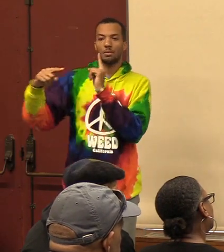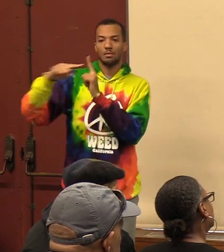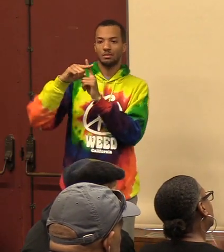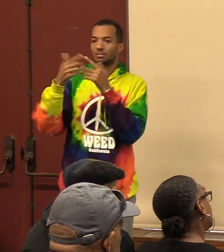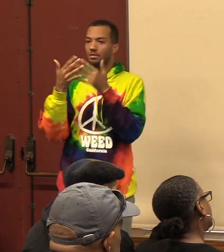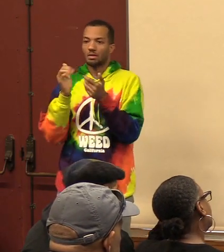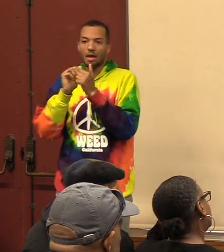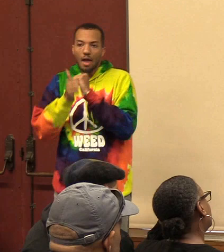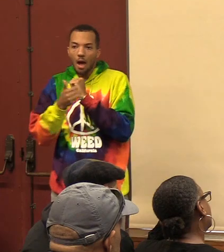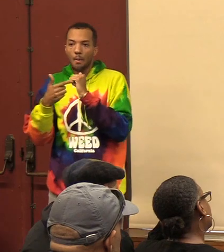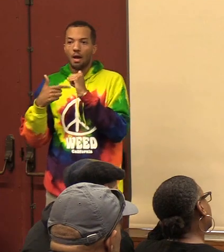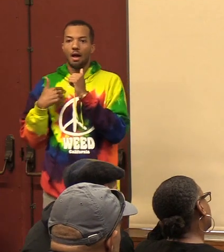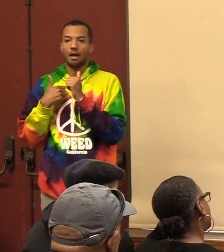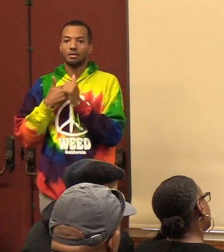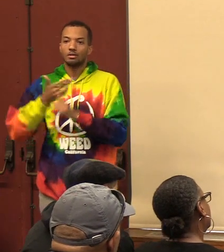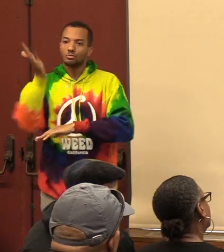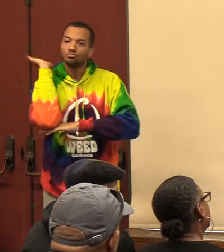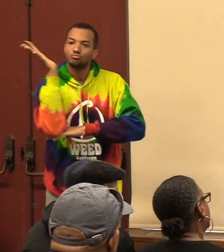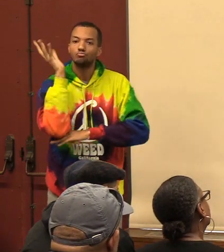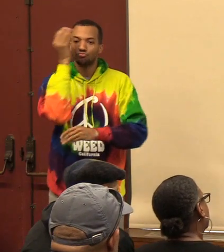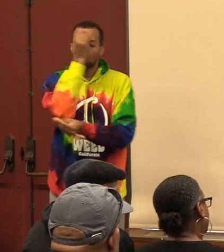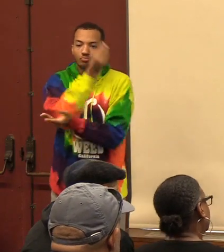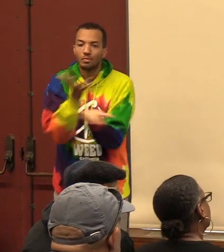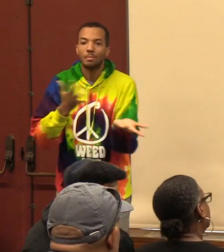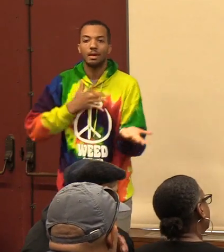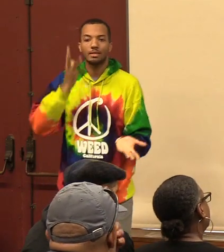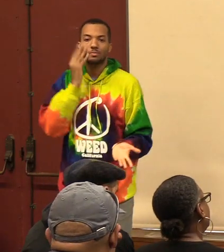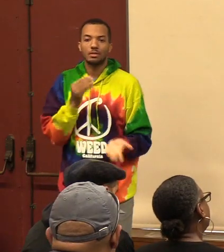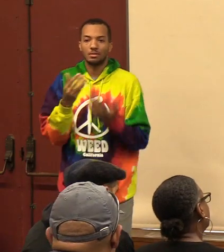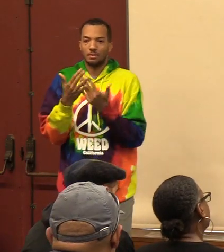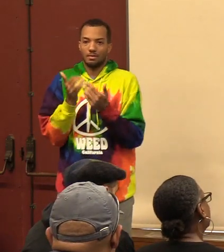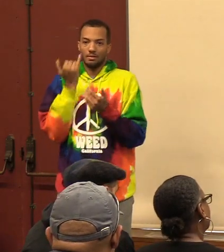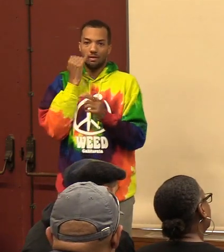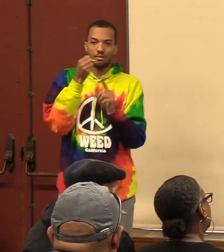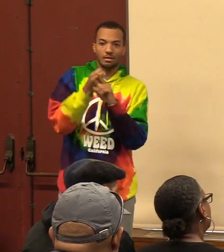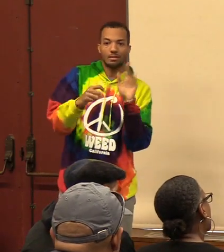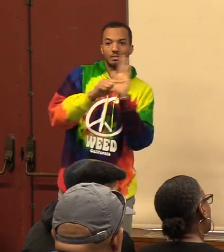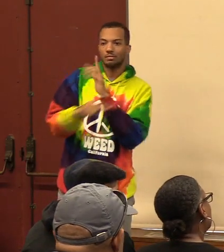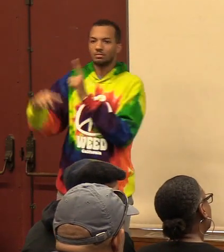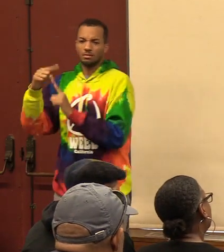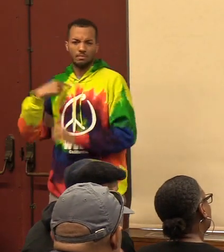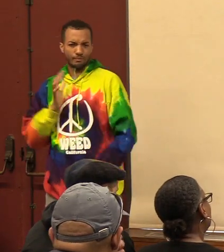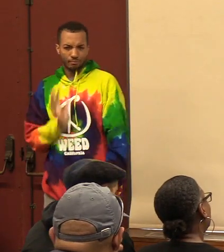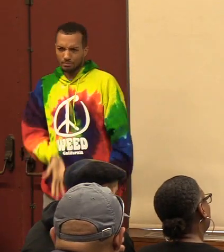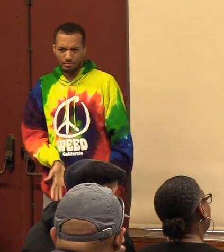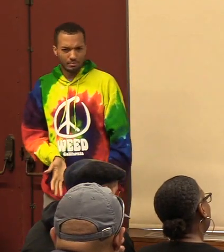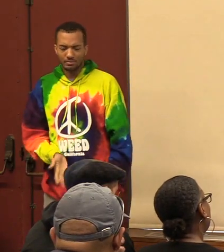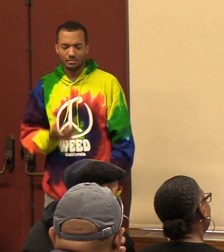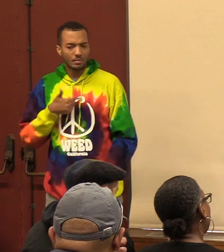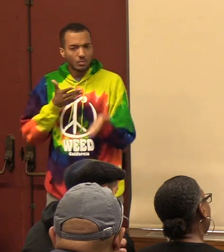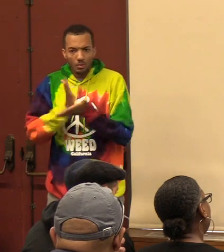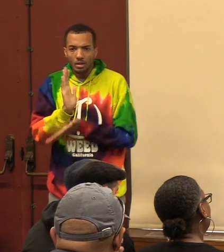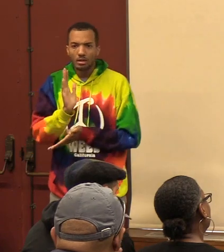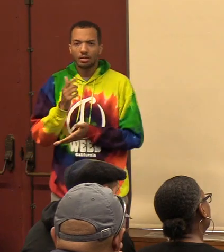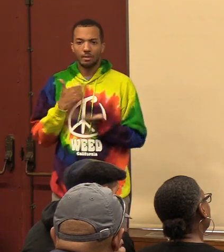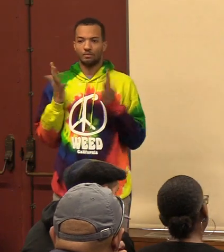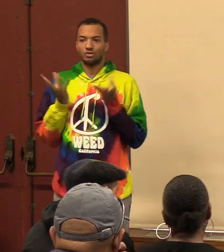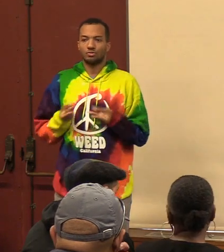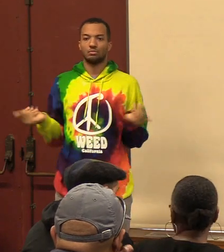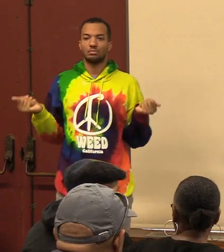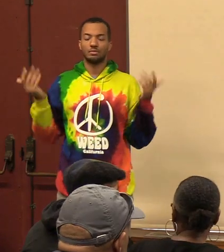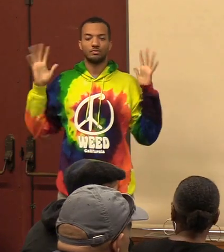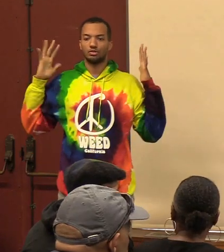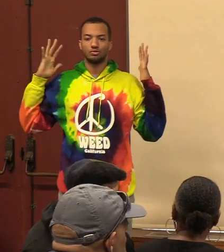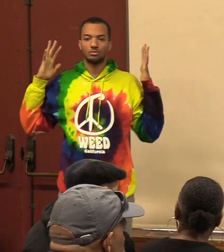how I make you feel when I tell you what I went through, I'm okay. I'm healed.